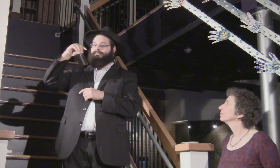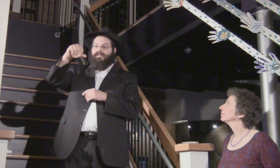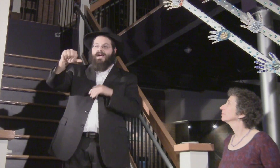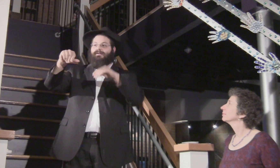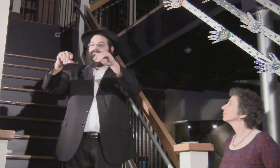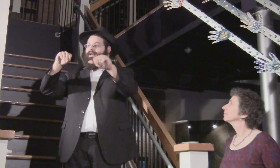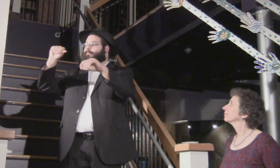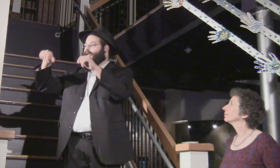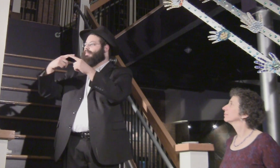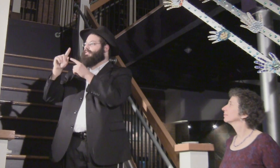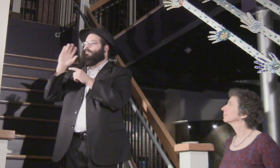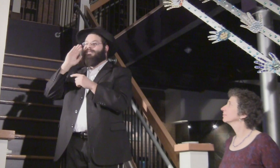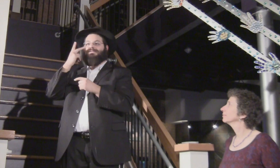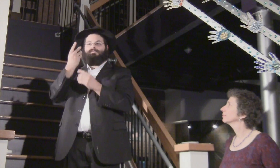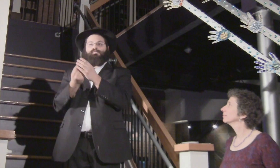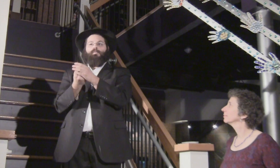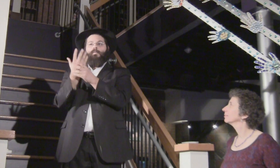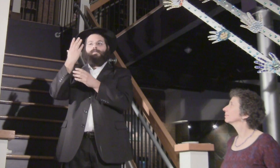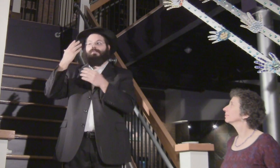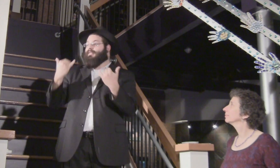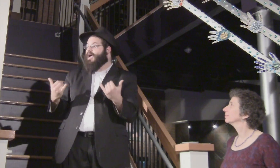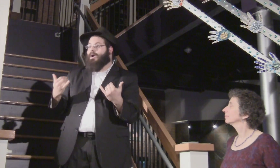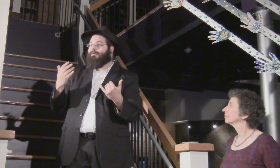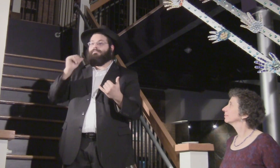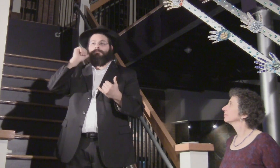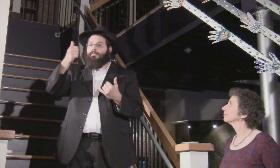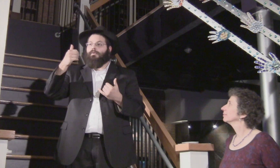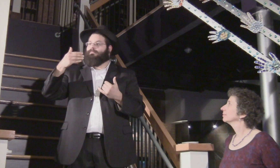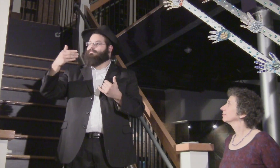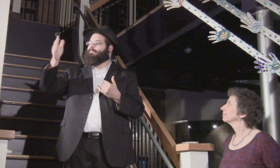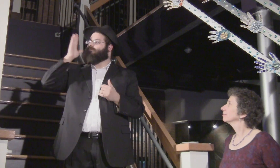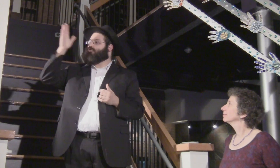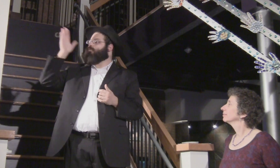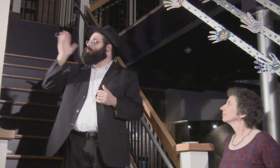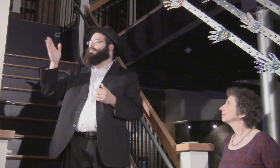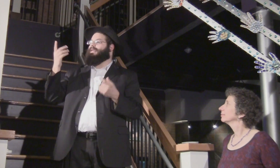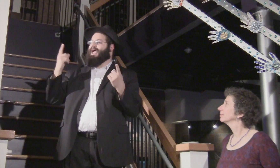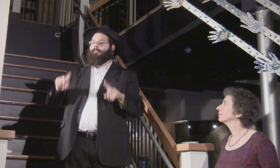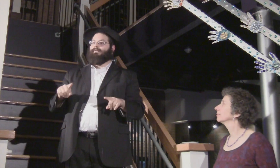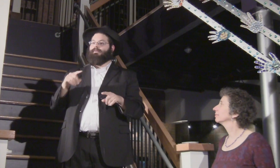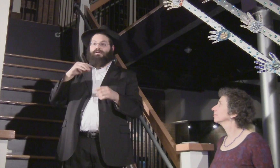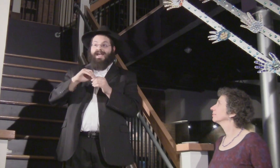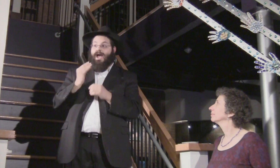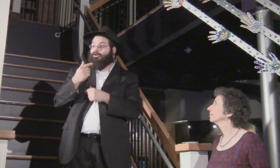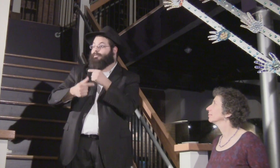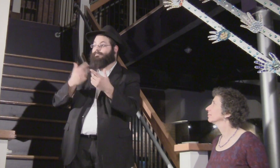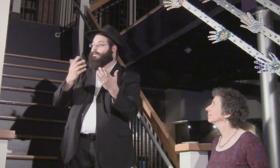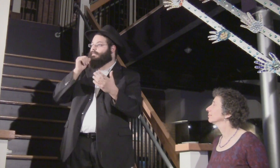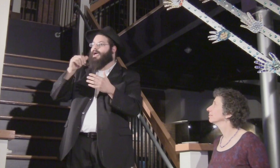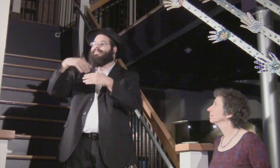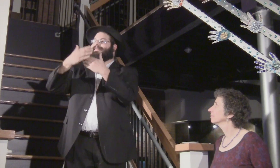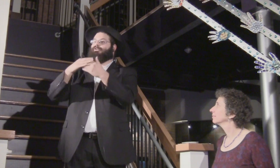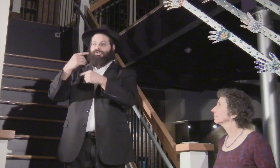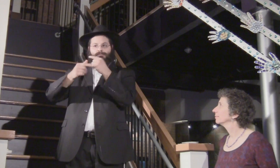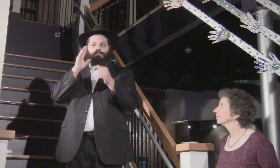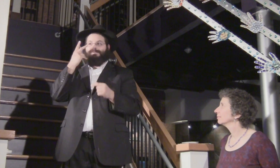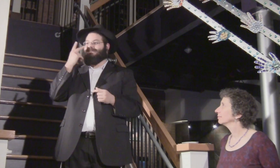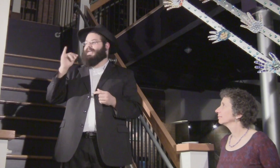it. And she talks about planting the seed and she wants to see it grow, now, tomorrow, in the future. What about,